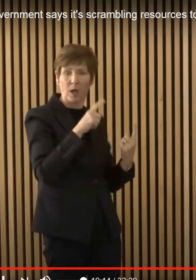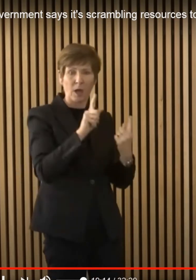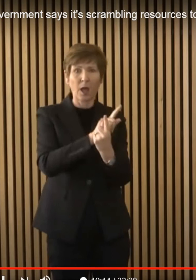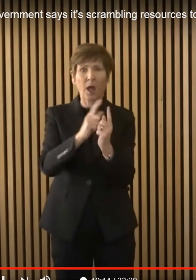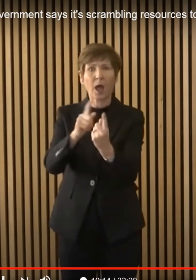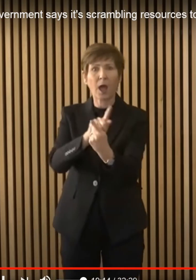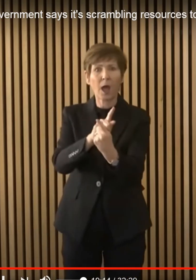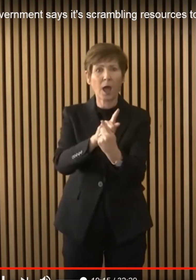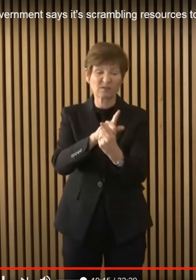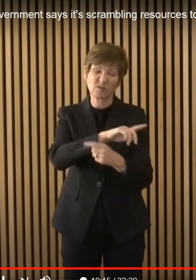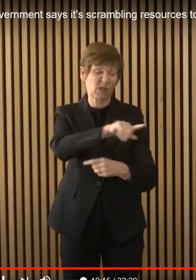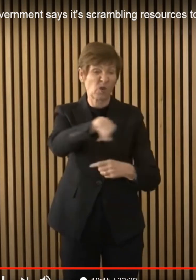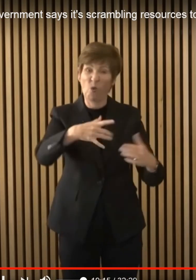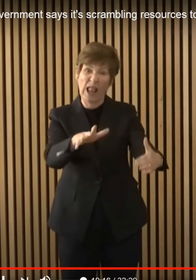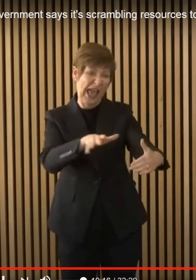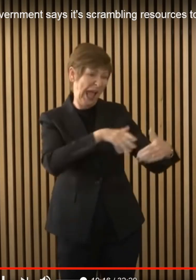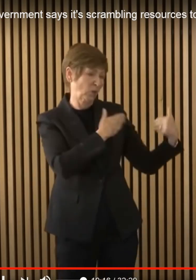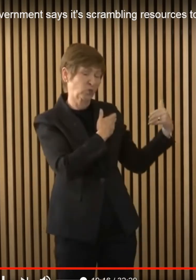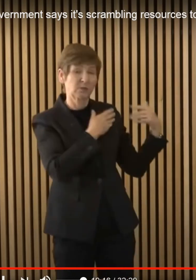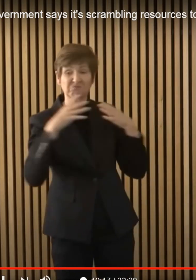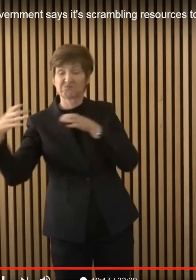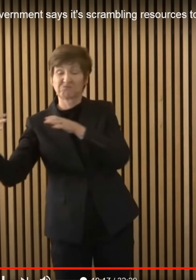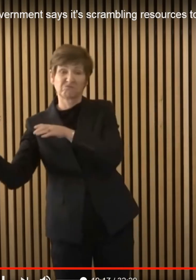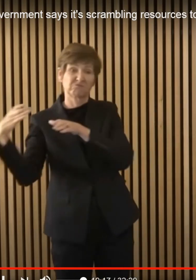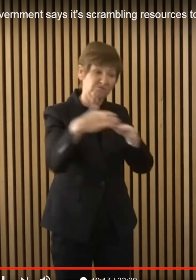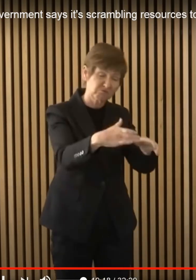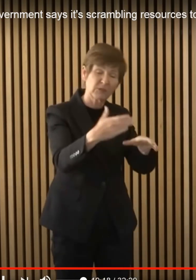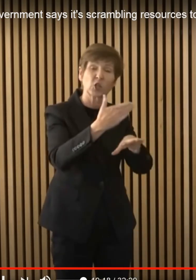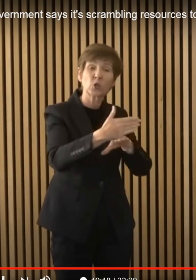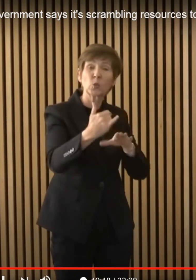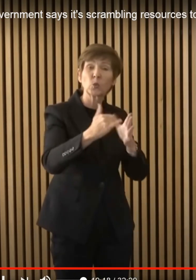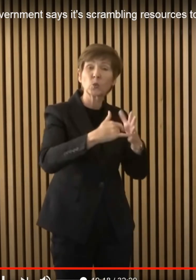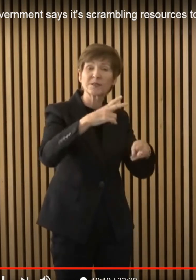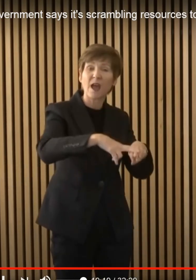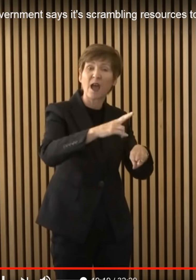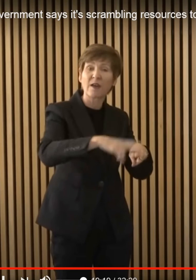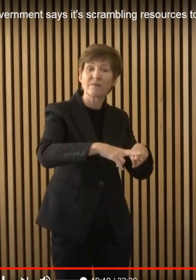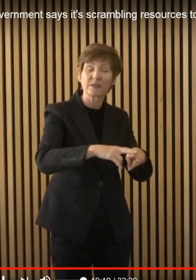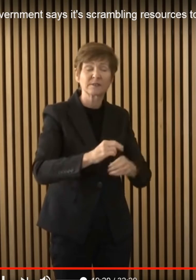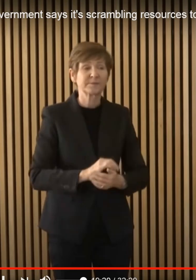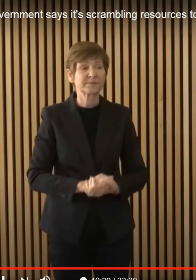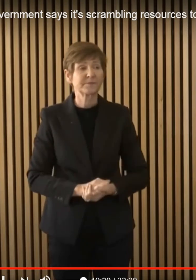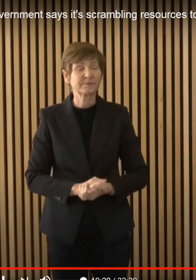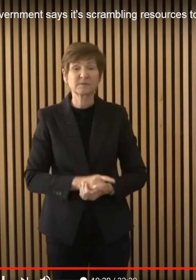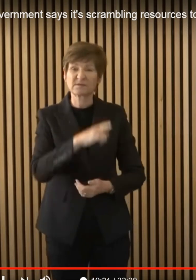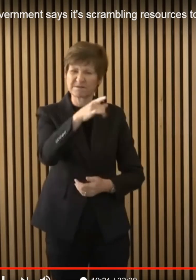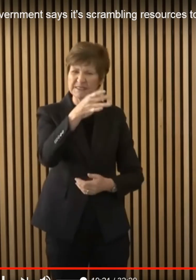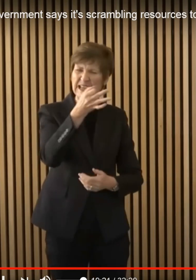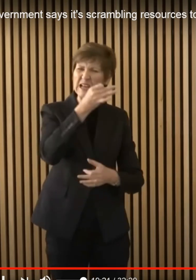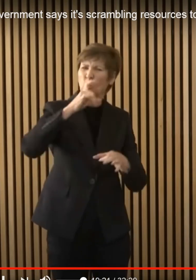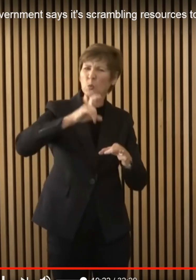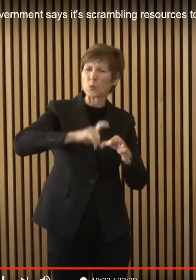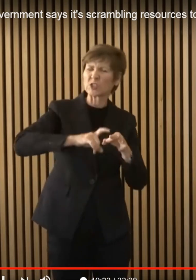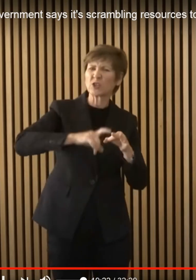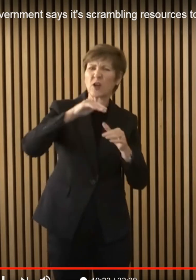have had to isolate as well. There's been a Royal Commission that's highlighted some of the issues in aged care, and then we've had Newmarch, obviously.